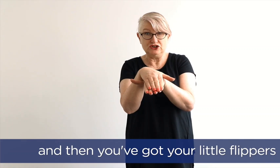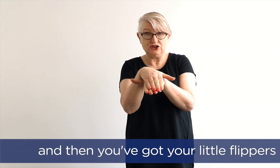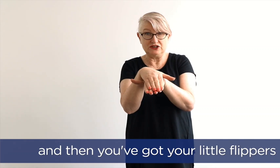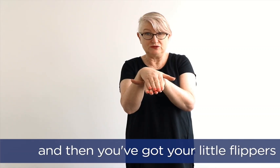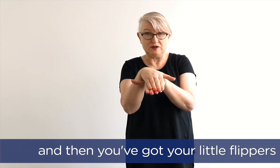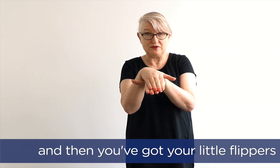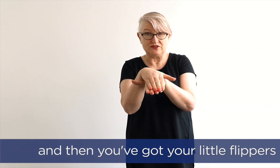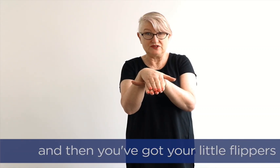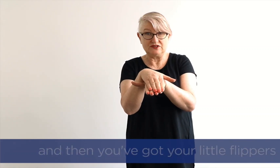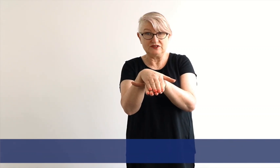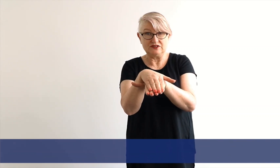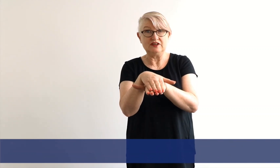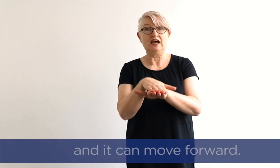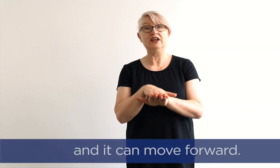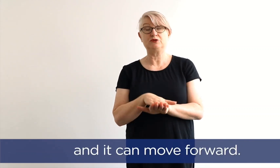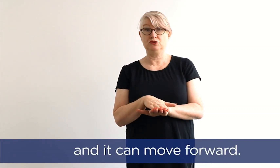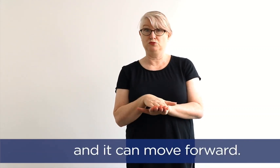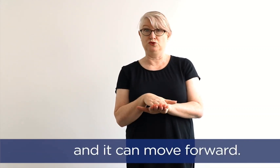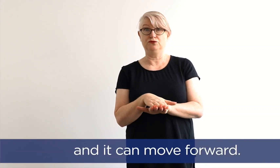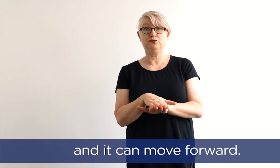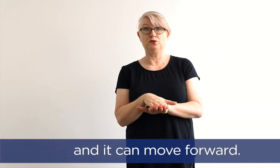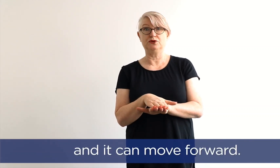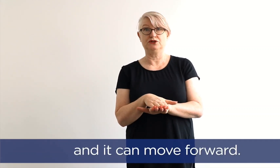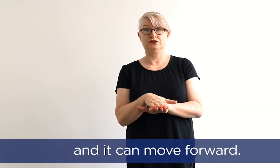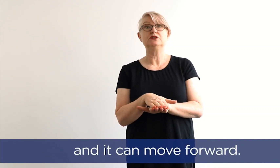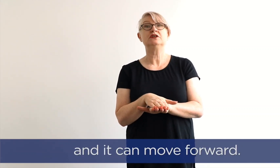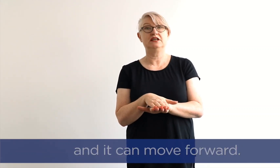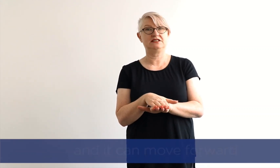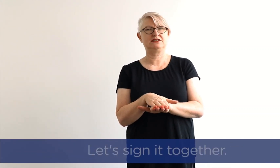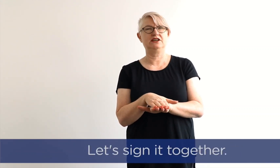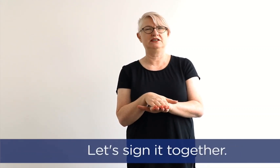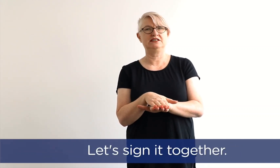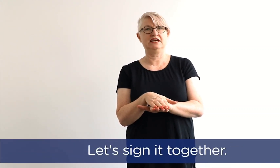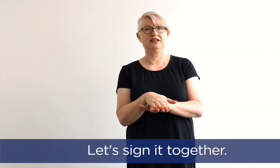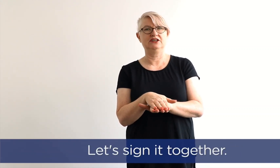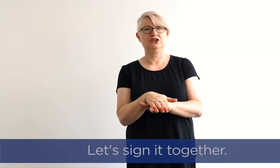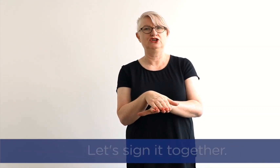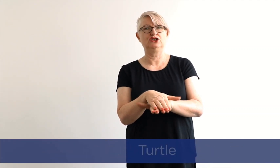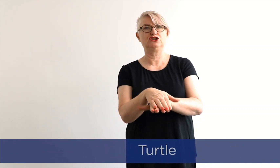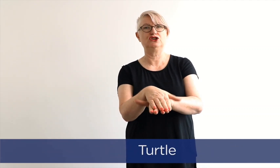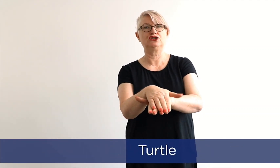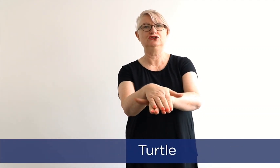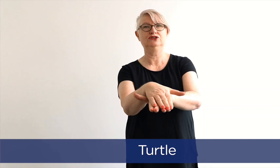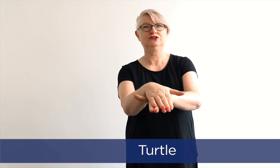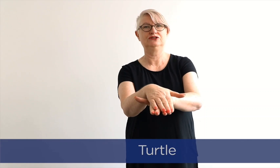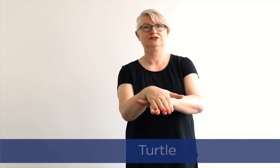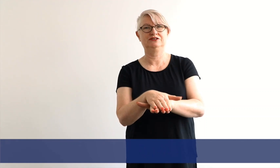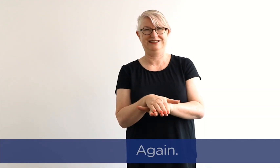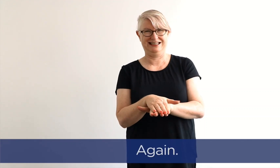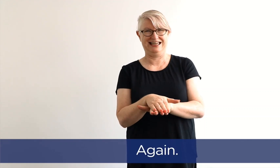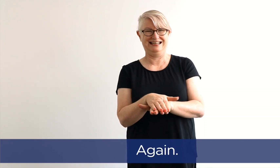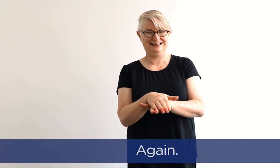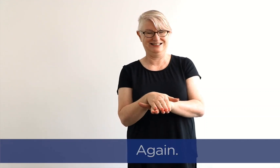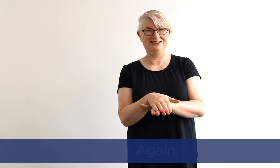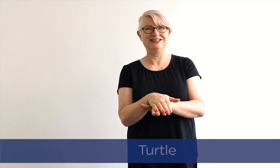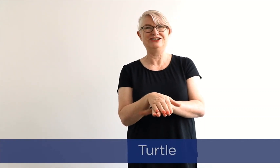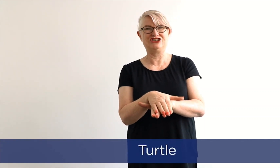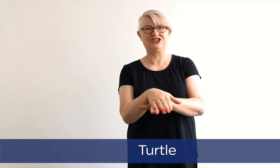little flippers, and it can move forward. Let's sign it together. Turtle. Again.